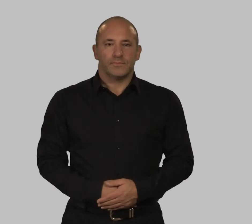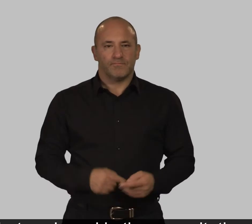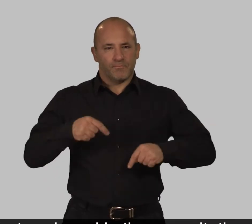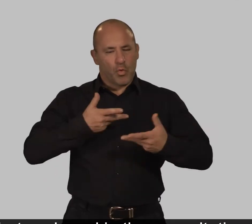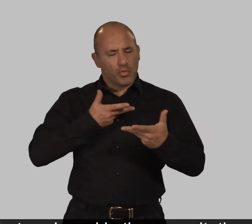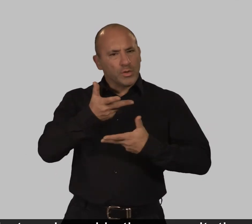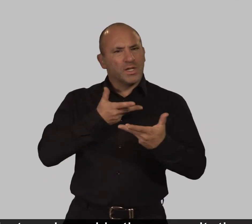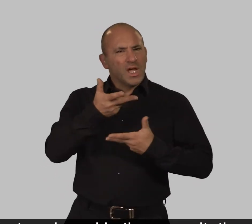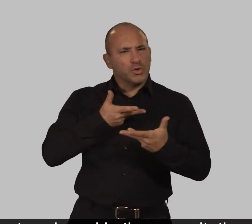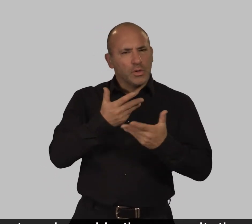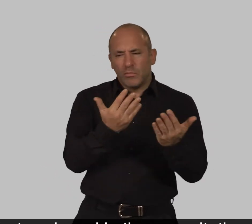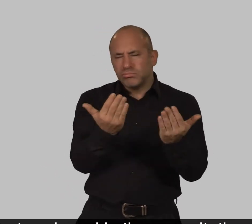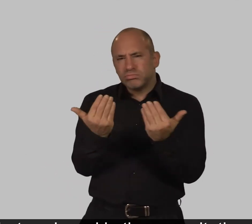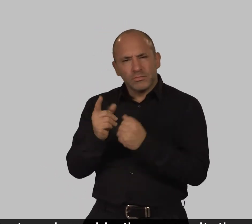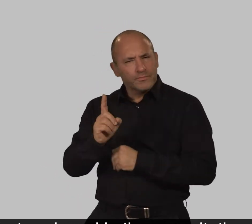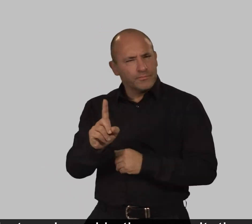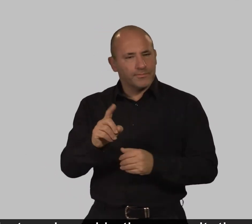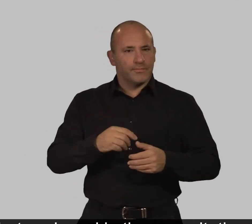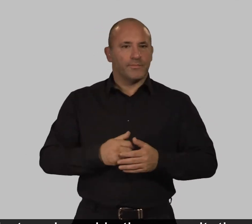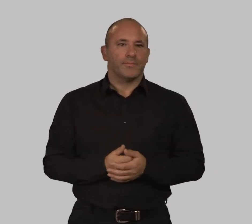What we heard in the consultation.